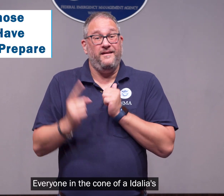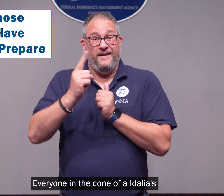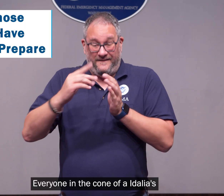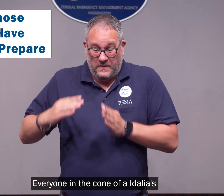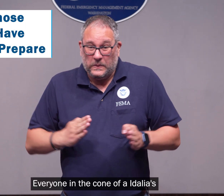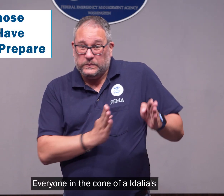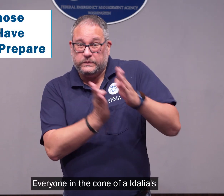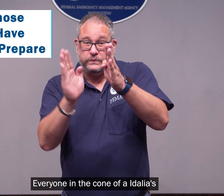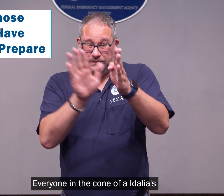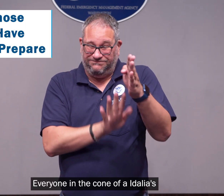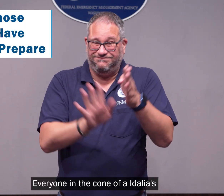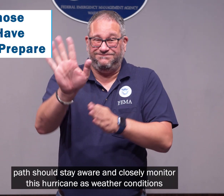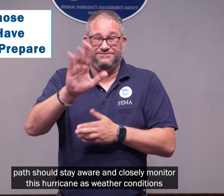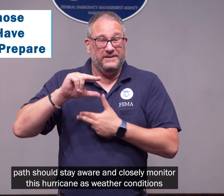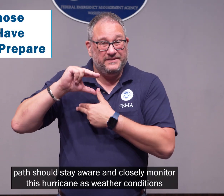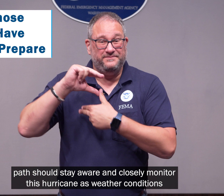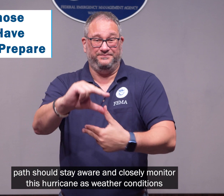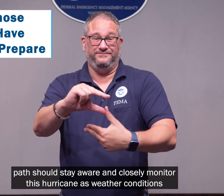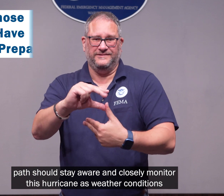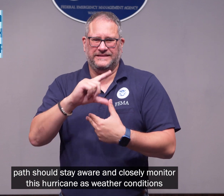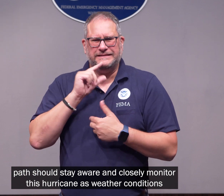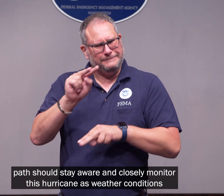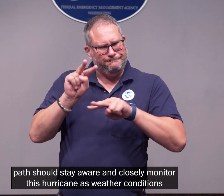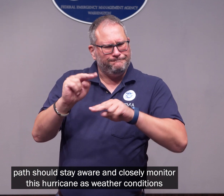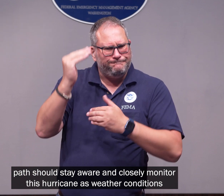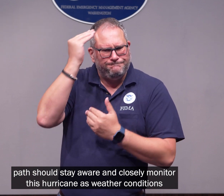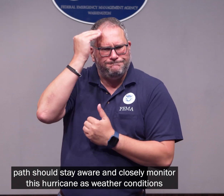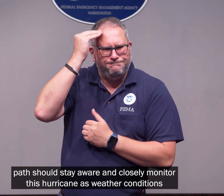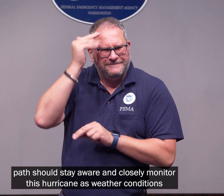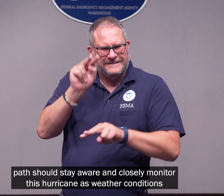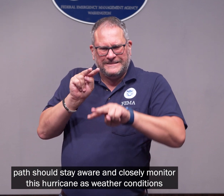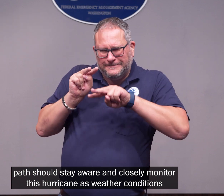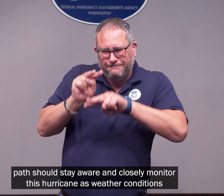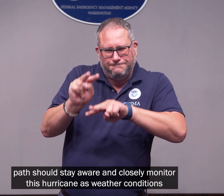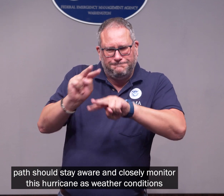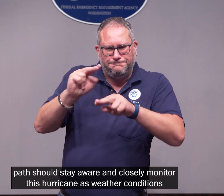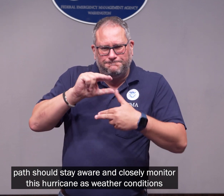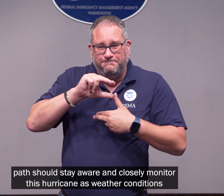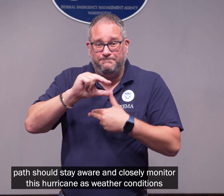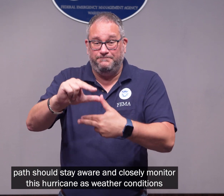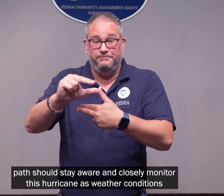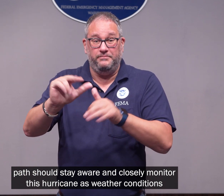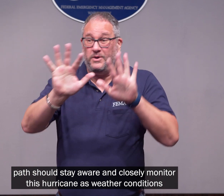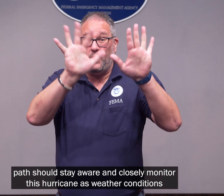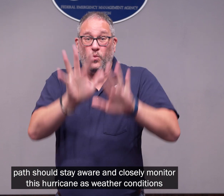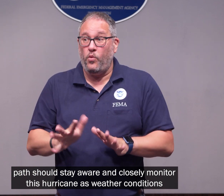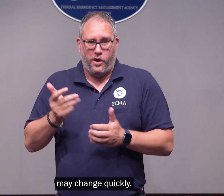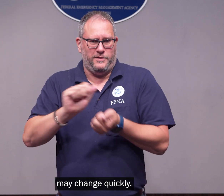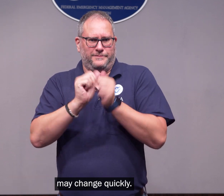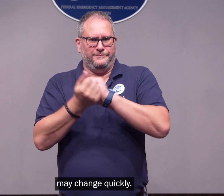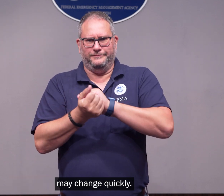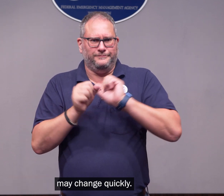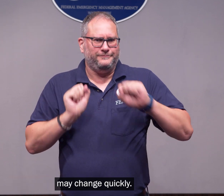Everyone in the cone of Idalia's path should stay aware and closely monitor this hurricane as weather conditions may change